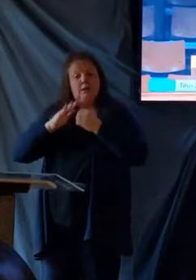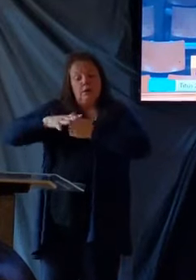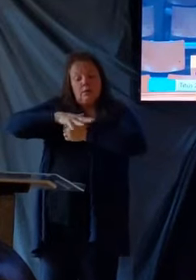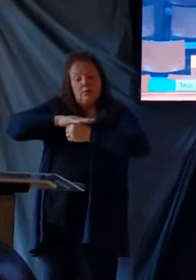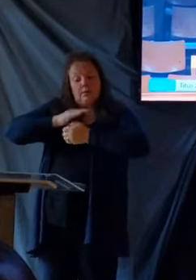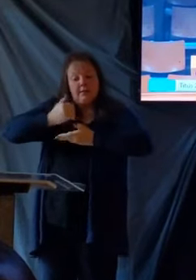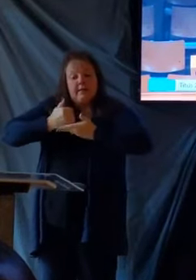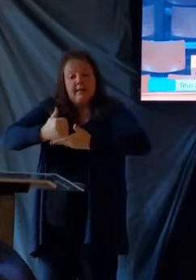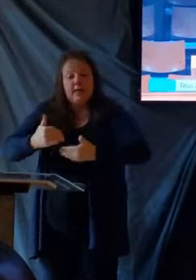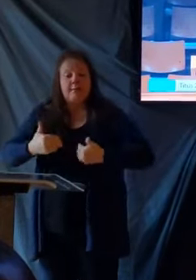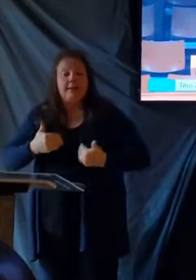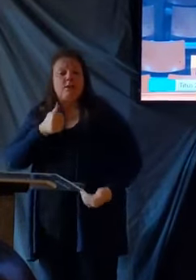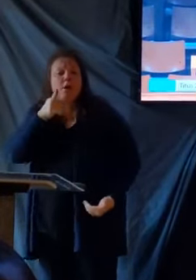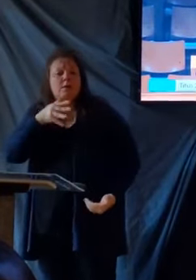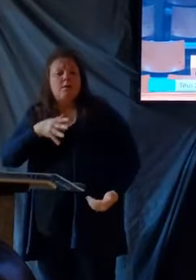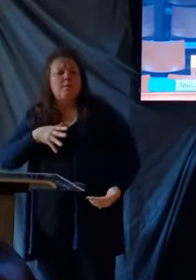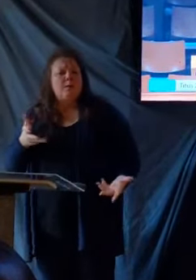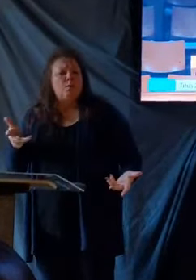of helping younger women what?